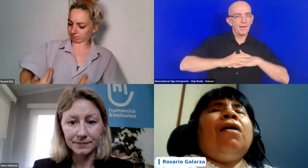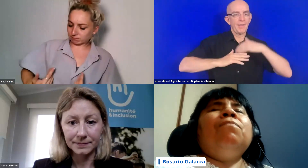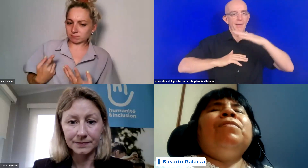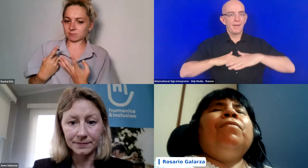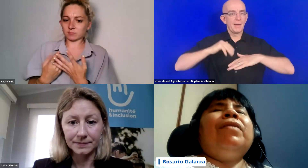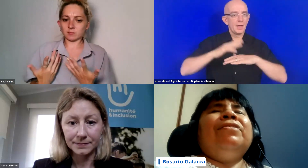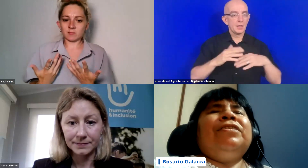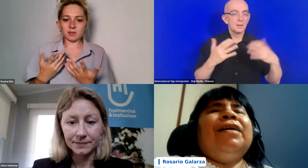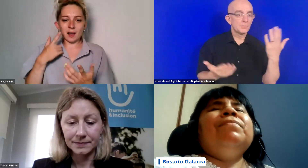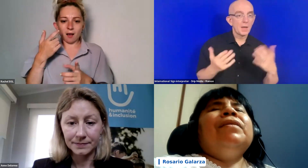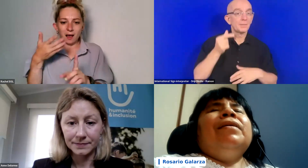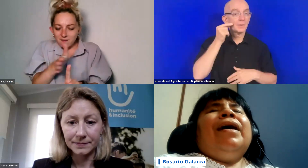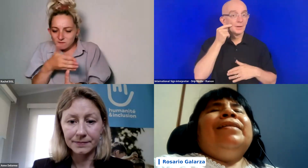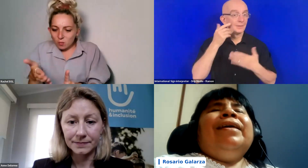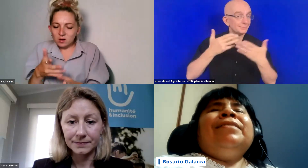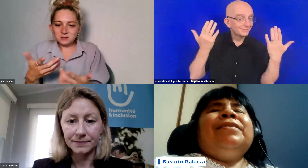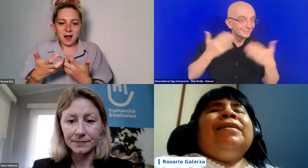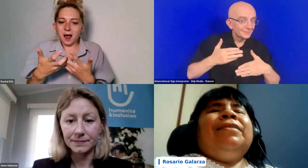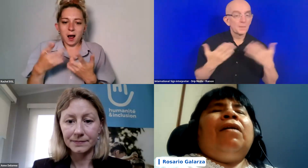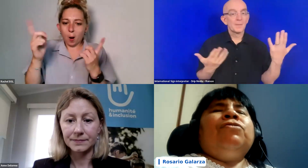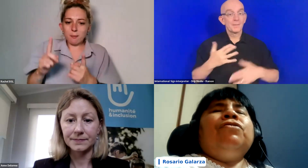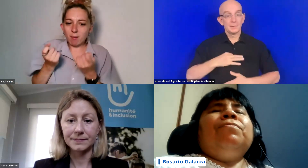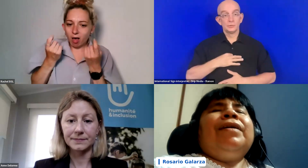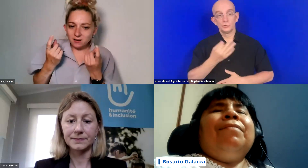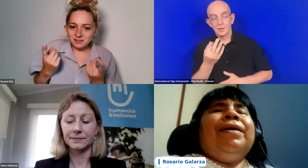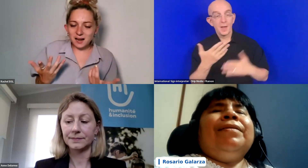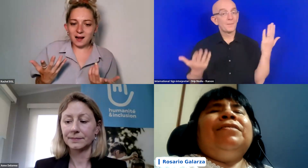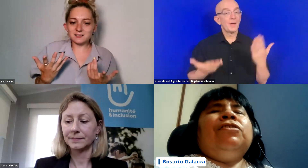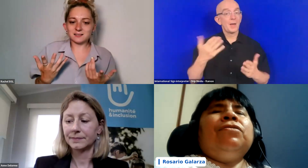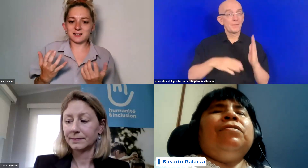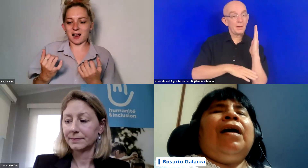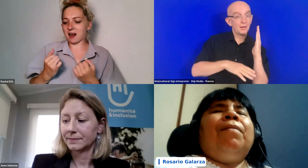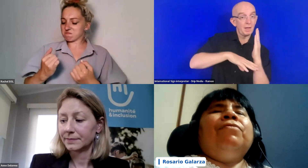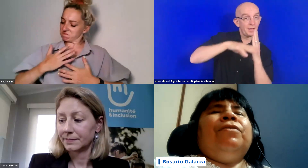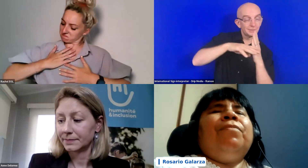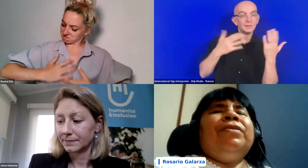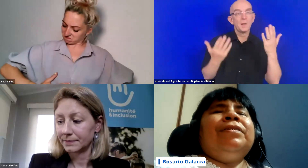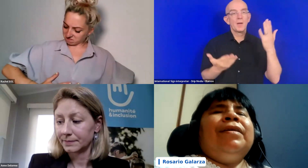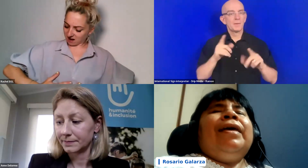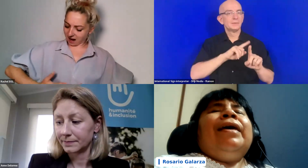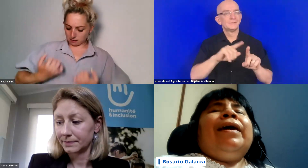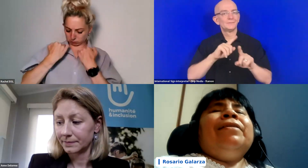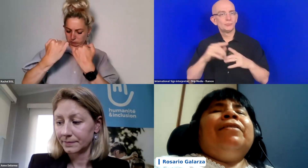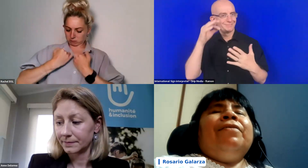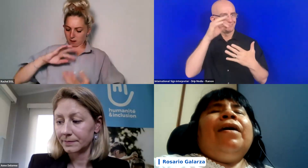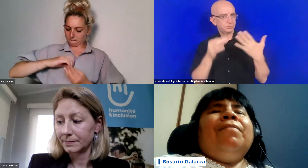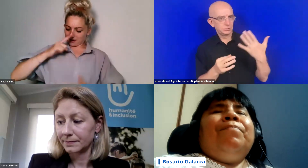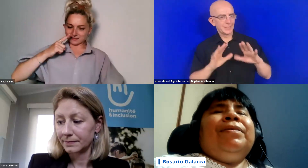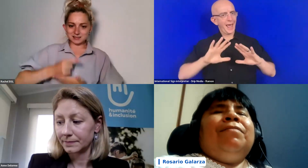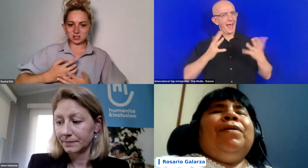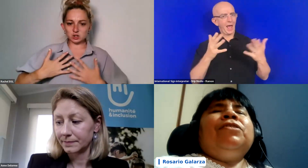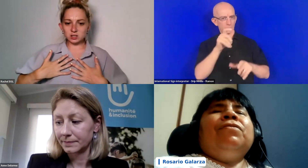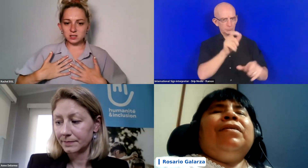influence how people understand and exercise their autonomy and make decisions about their bodies, healthcare,